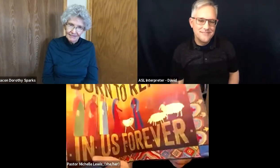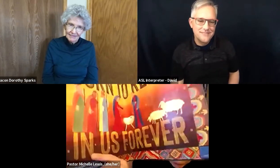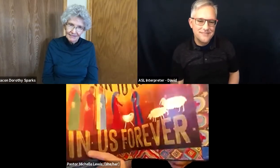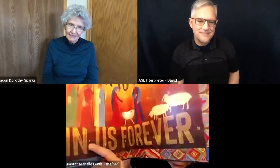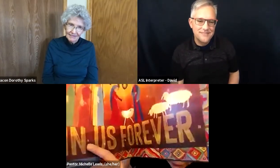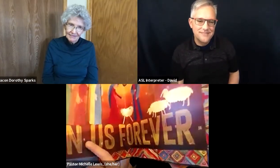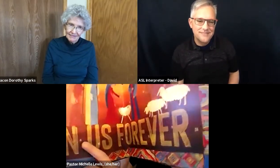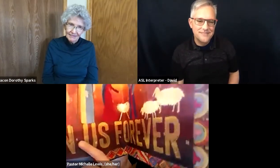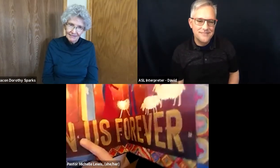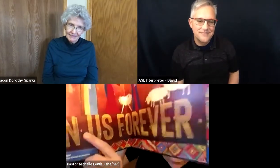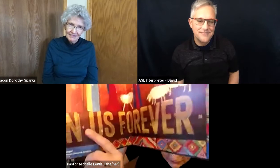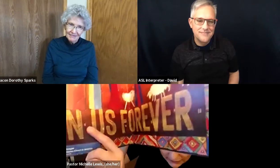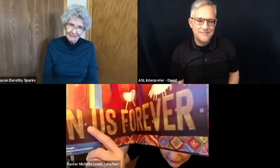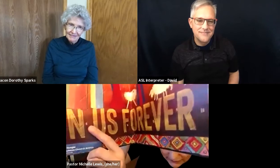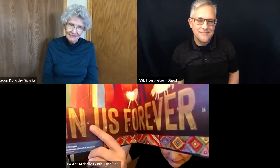Day number 6,